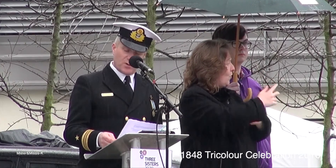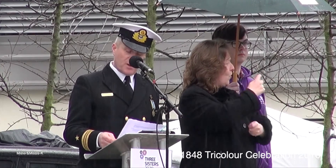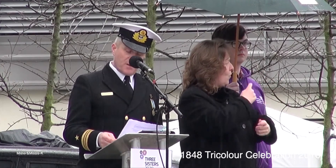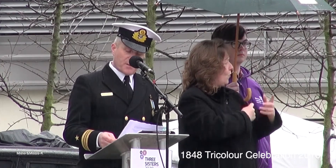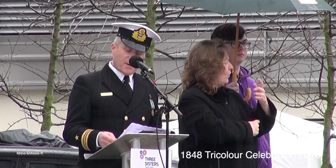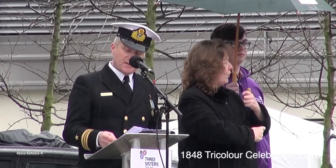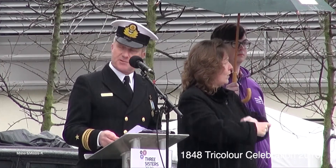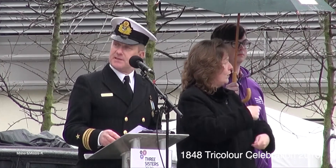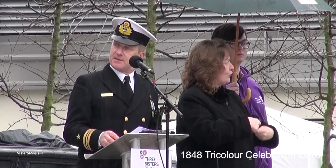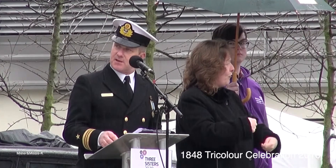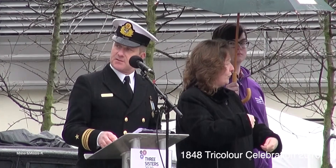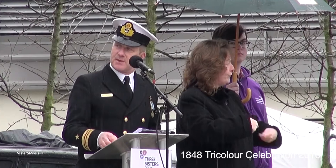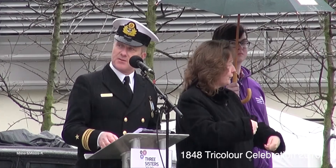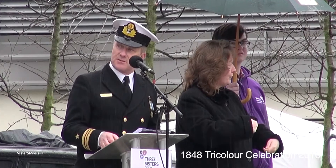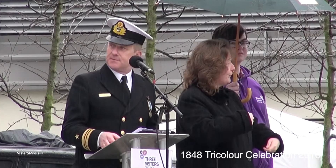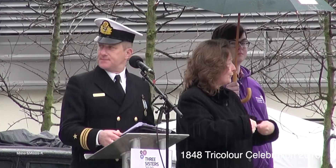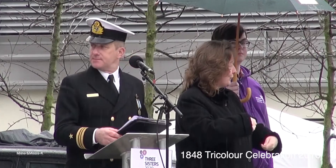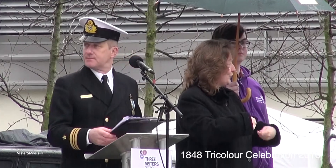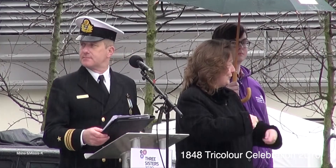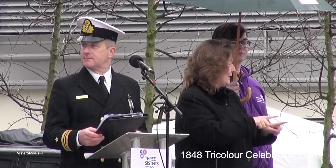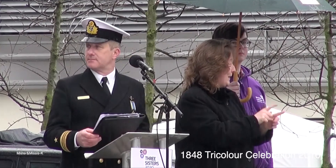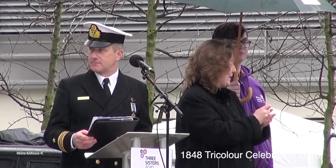drum roll from the Barrack Street Gonsa Band also.